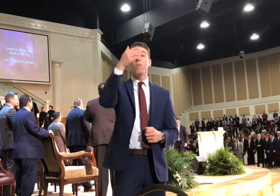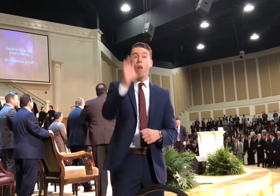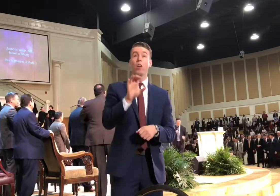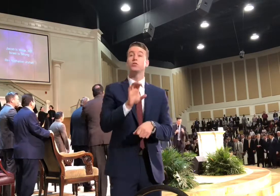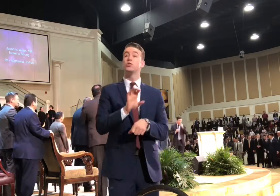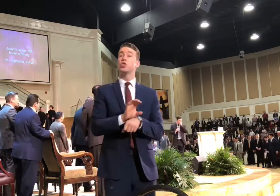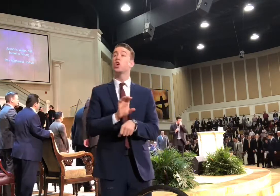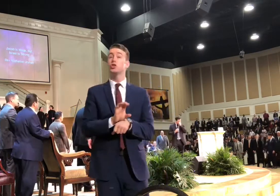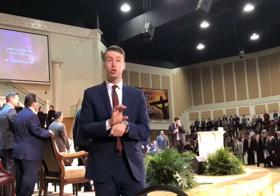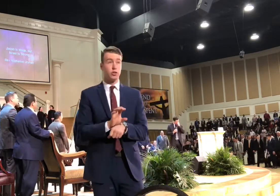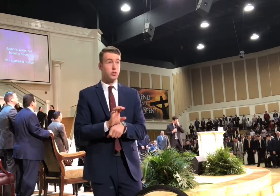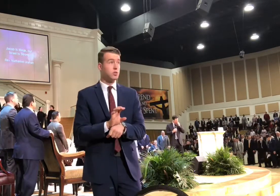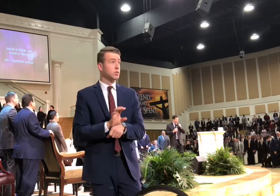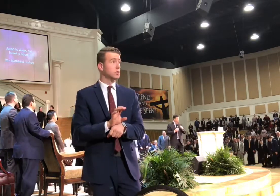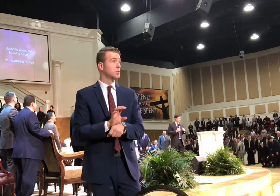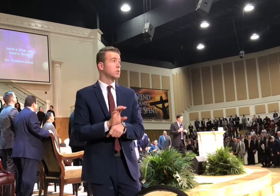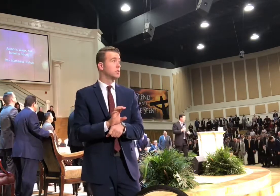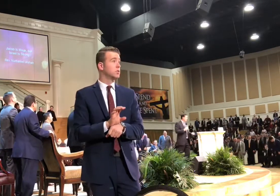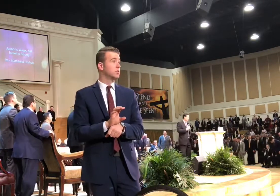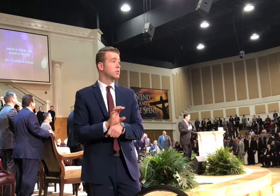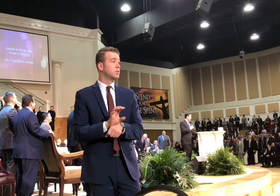church.